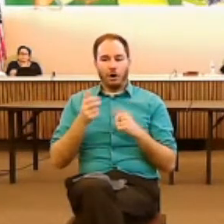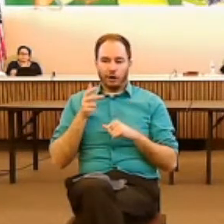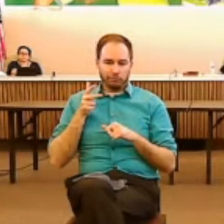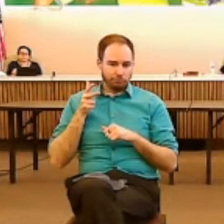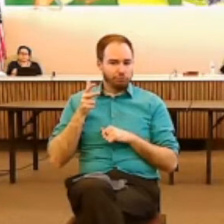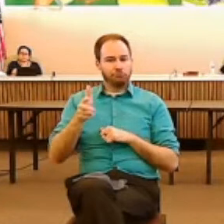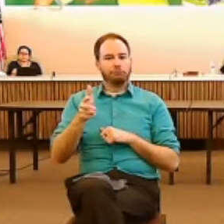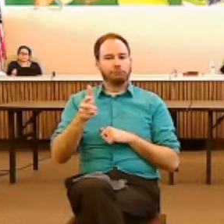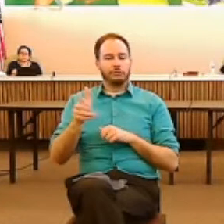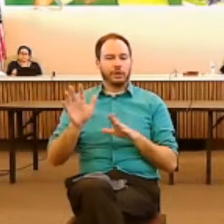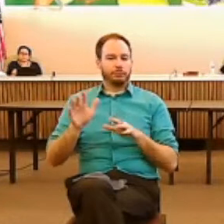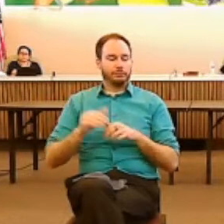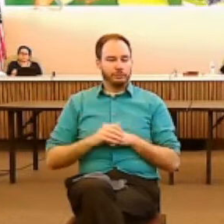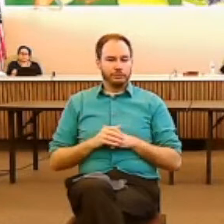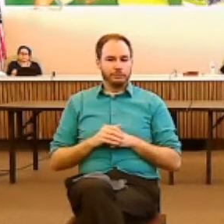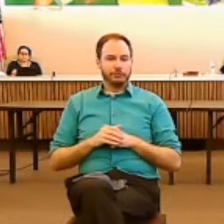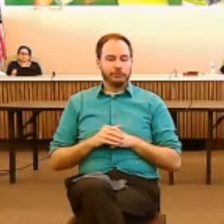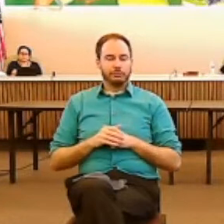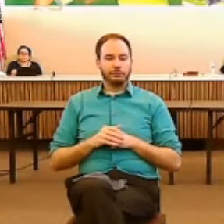service.